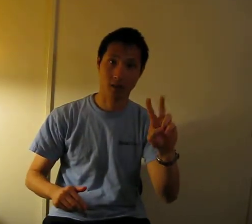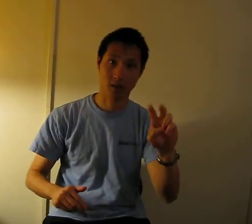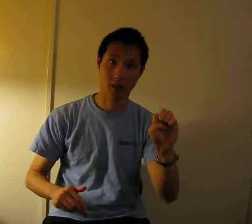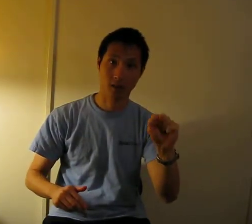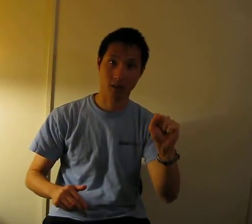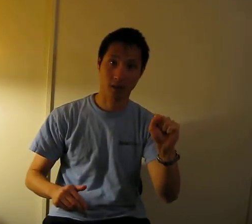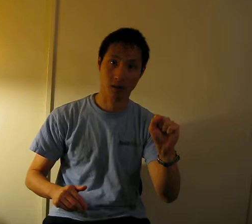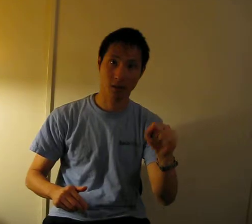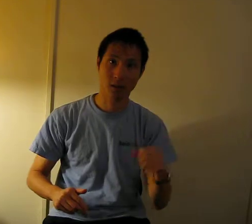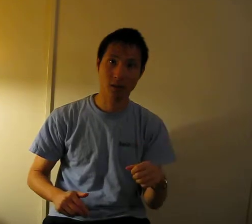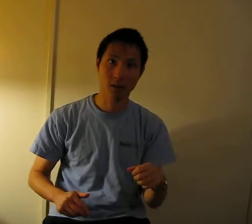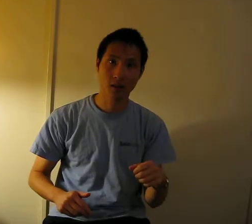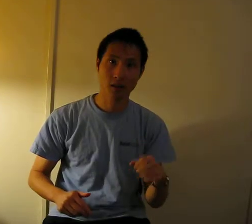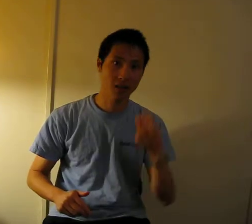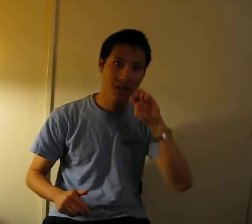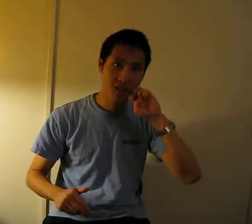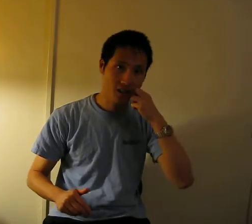It doesn't contain any.